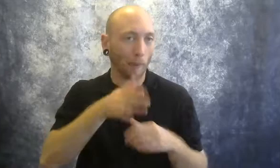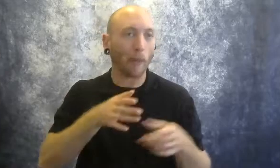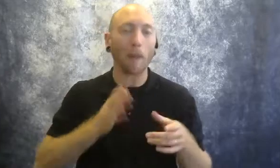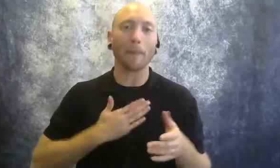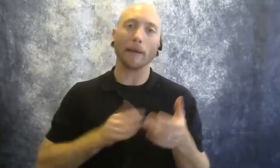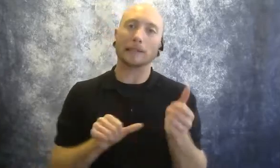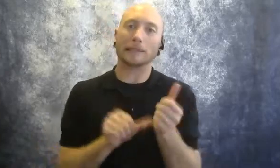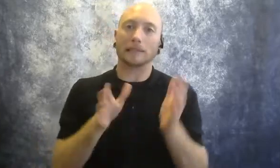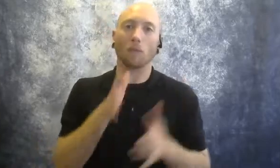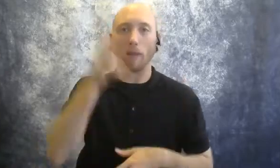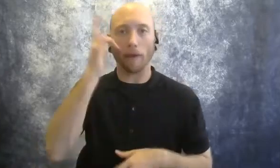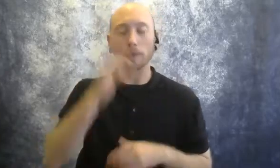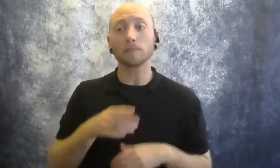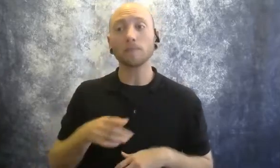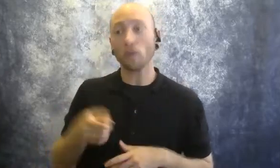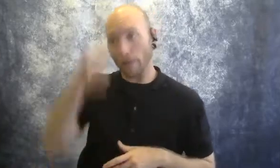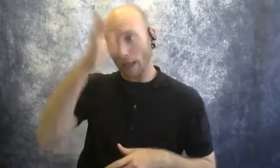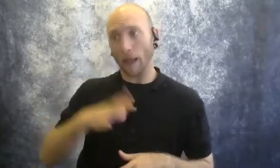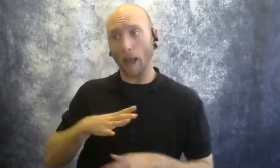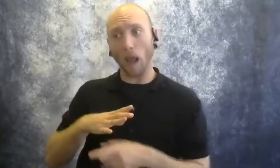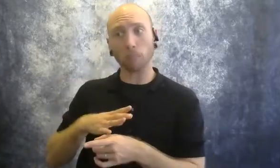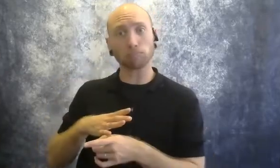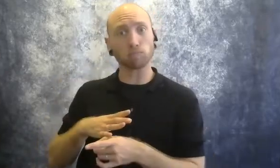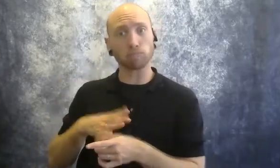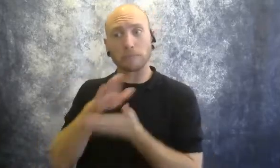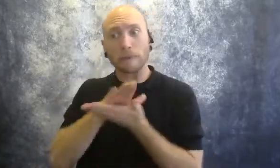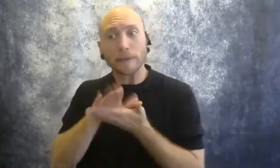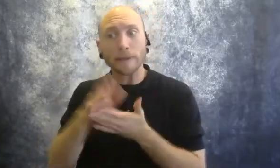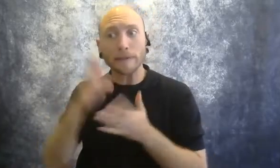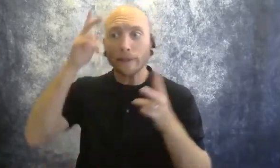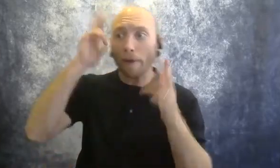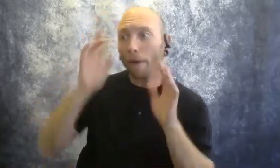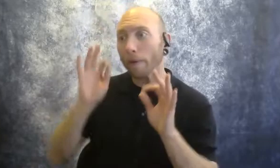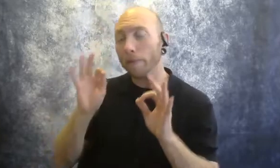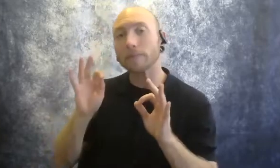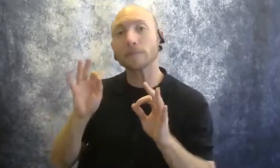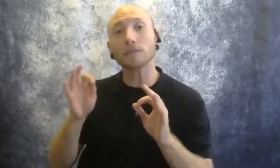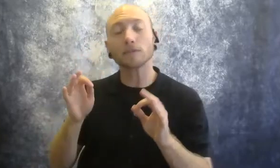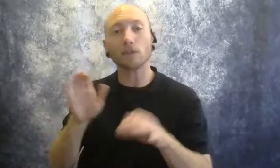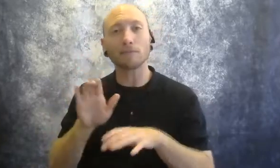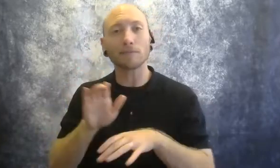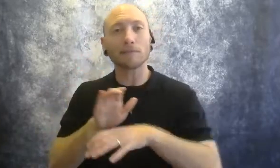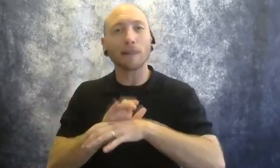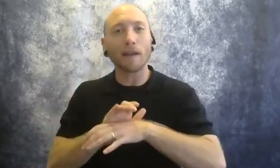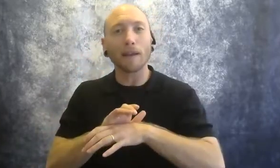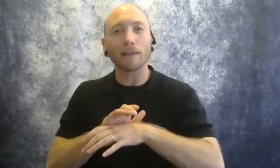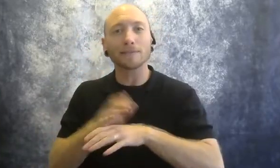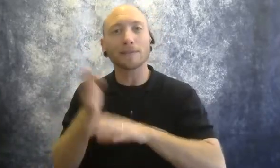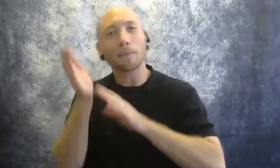the way, Charles will give you a haircut afterward, So that's what happened. He did all of that. And he's laying in there